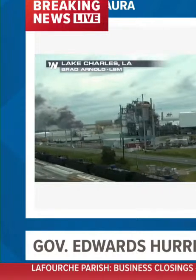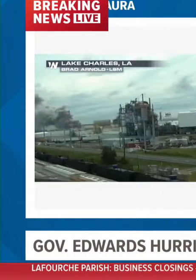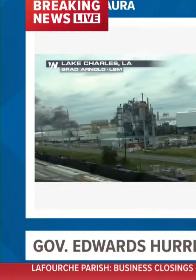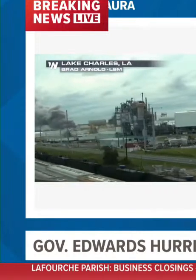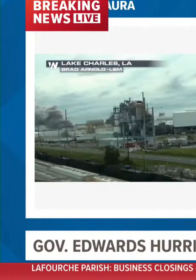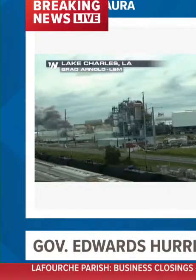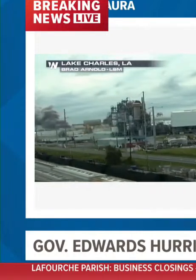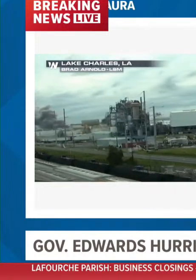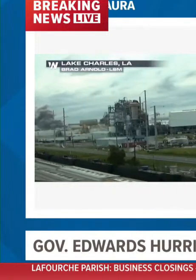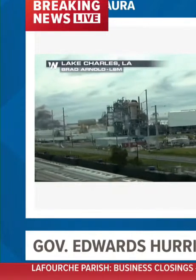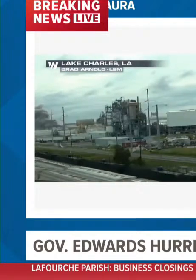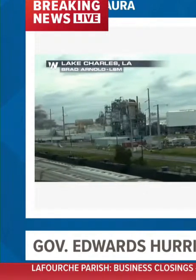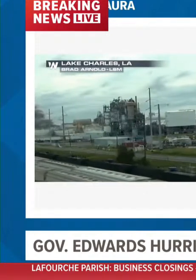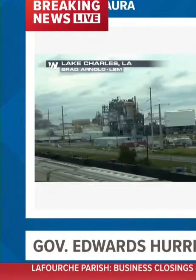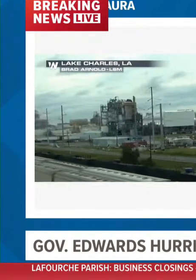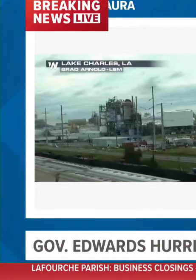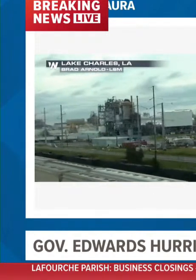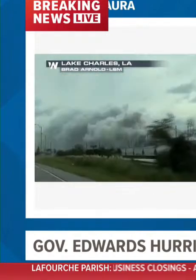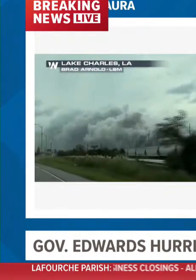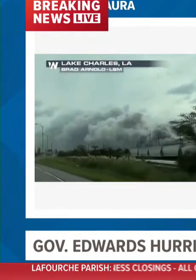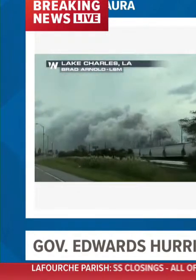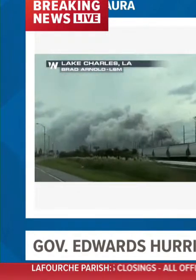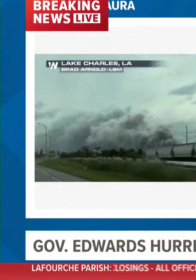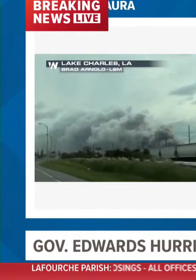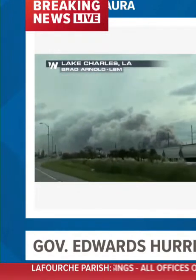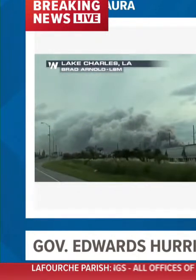not dangerous anymore. Water suppresses chlorine.